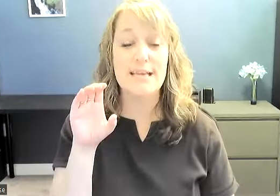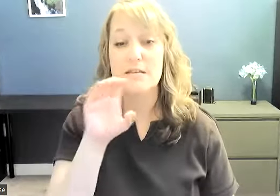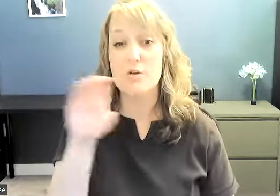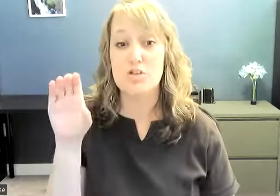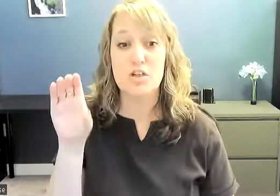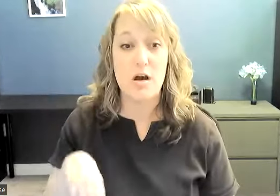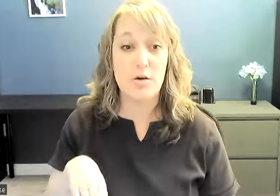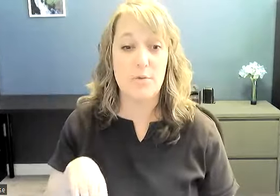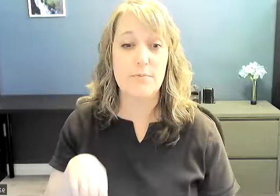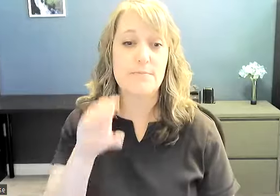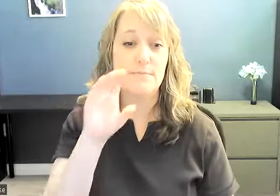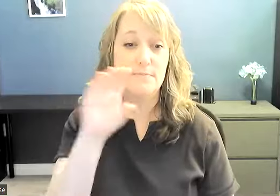so Chicago.